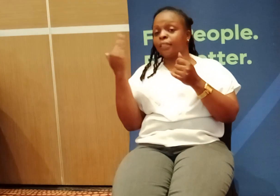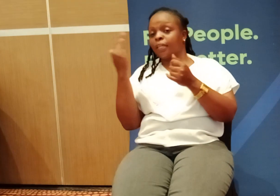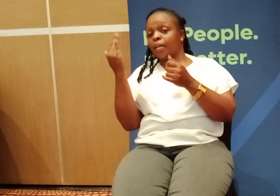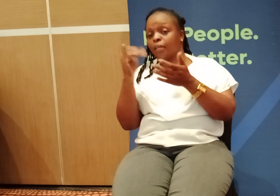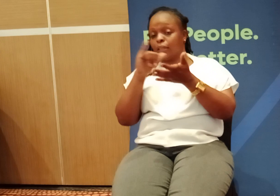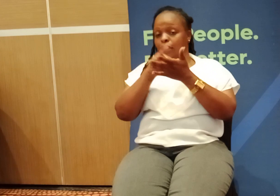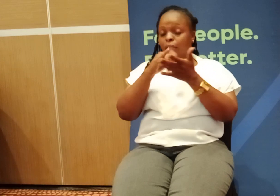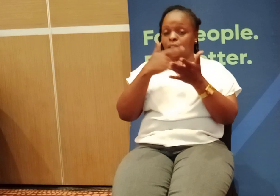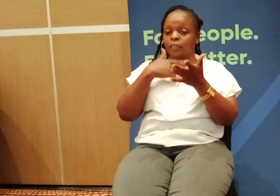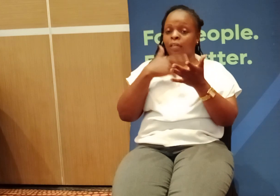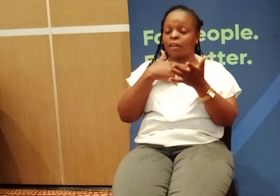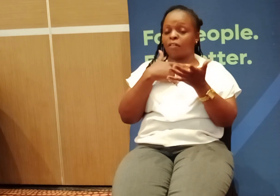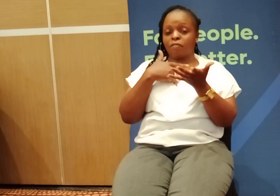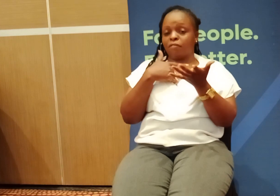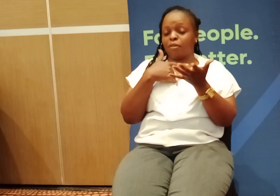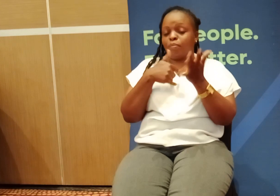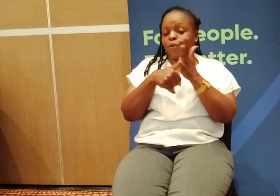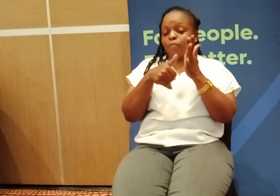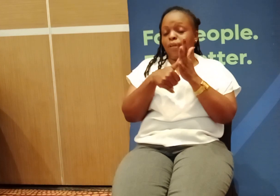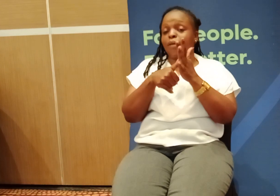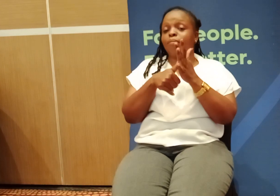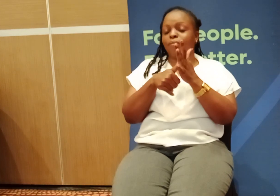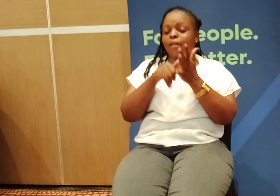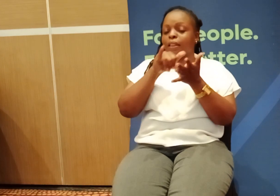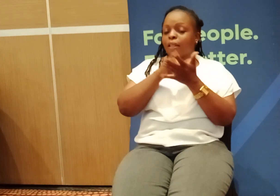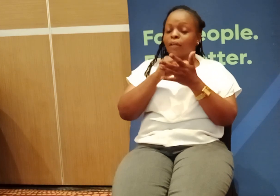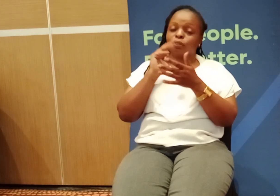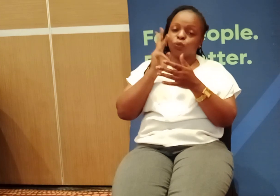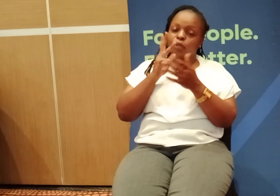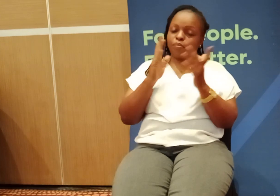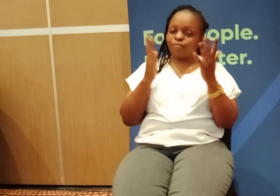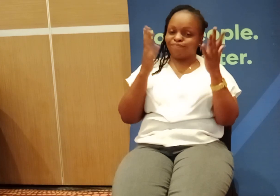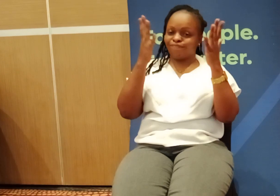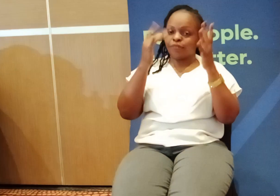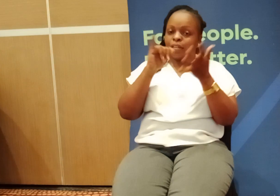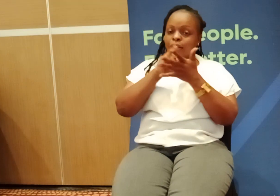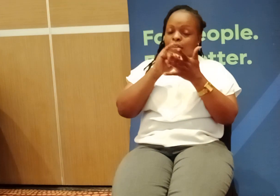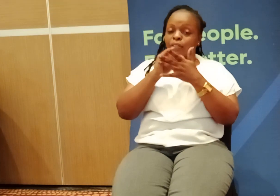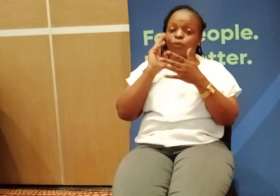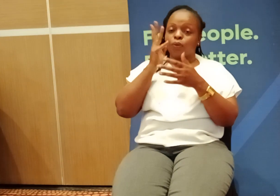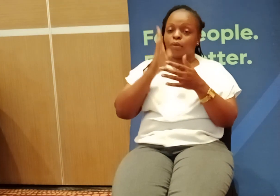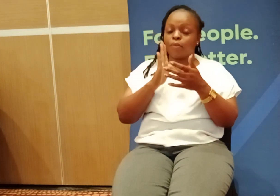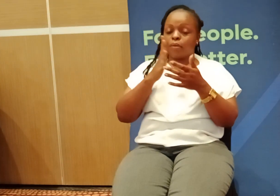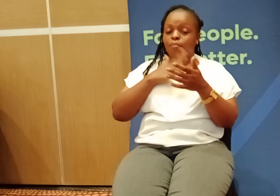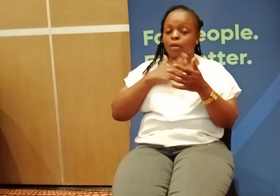our forefathers. It will be firing, because that will be my sin going forward. Thank you.